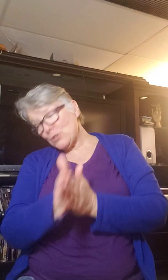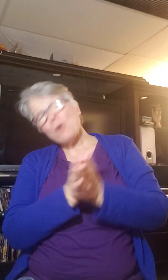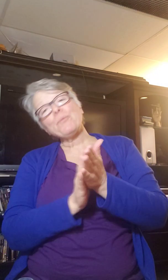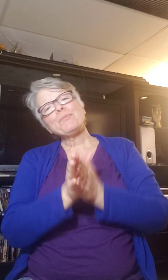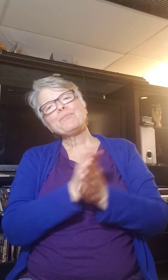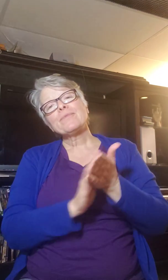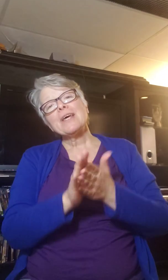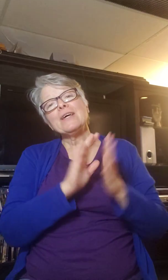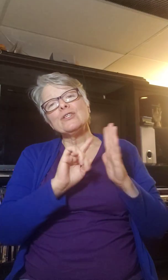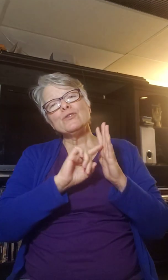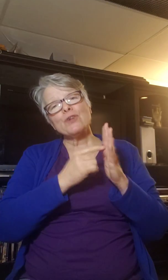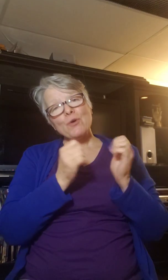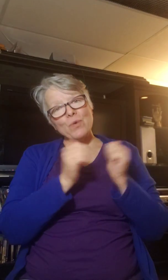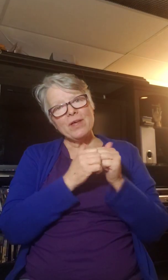So, to start with,